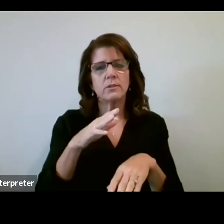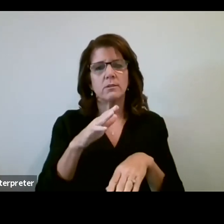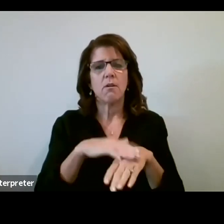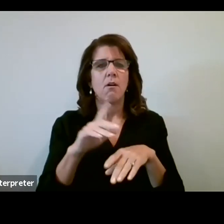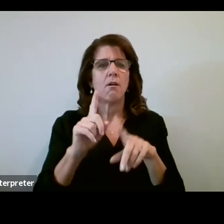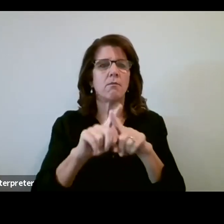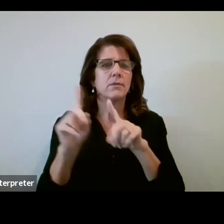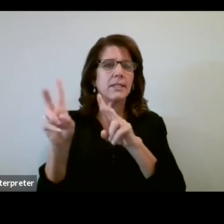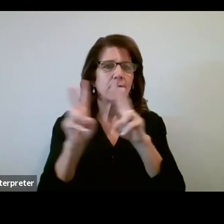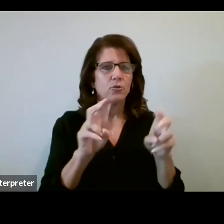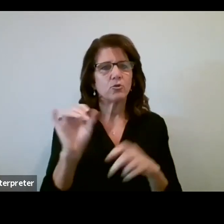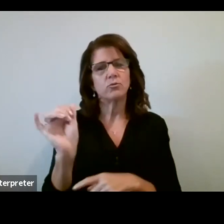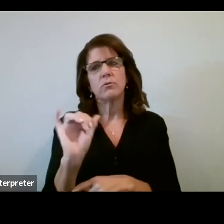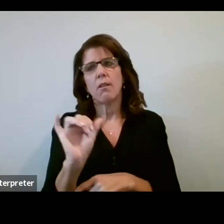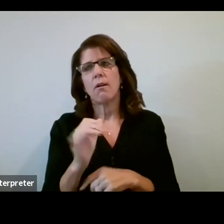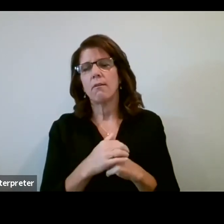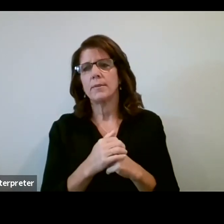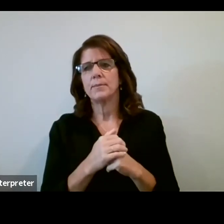issues like